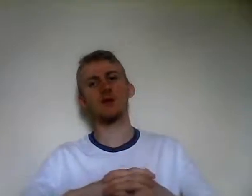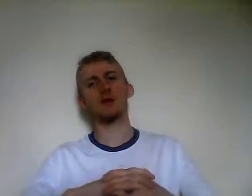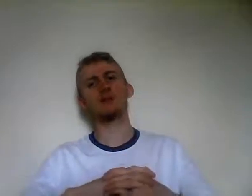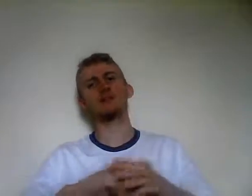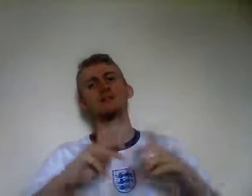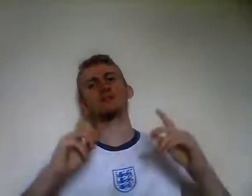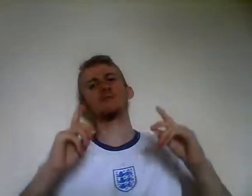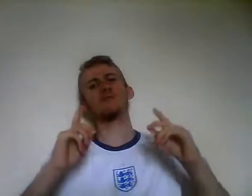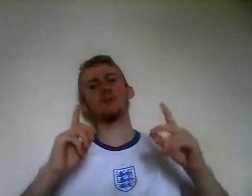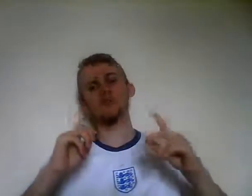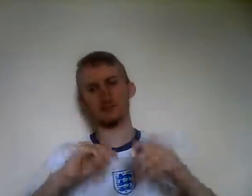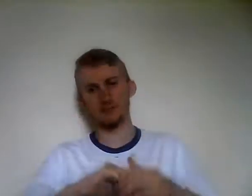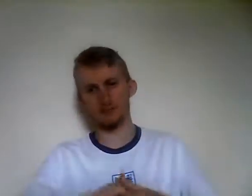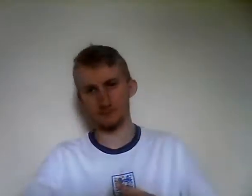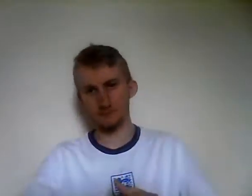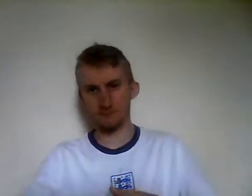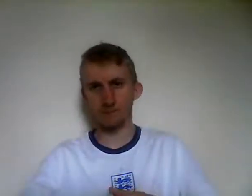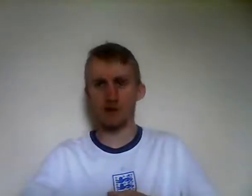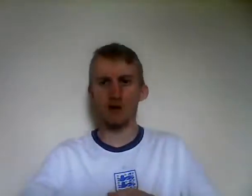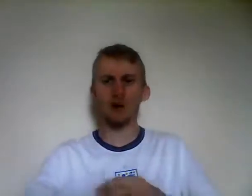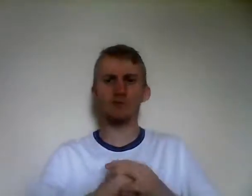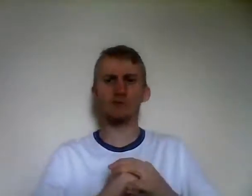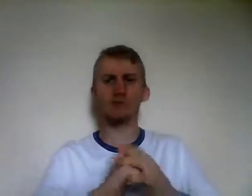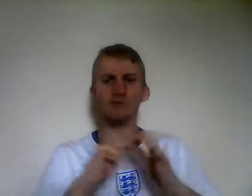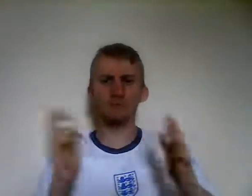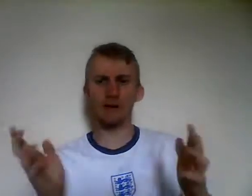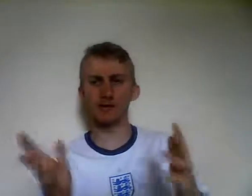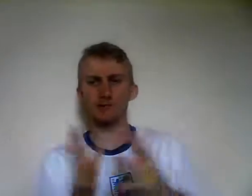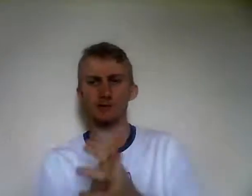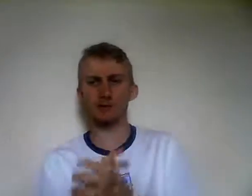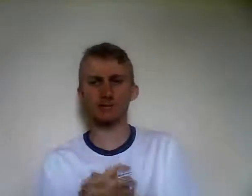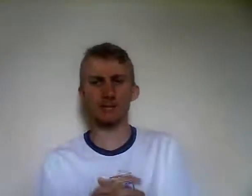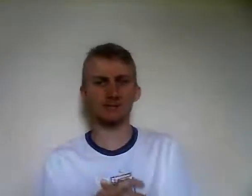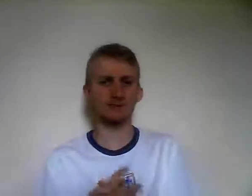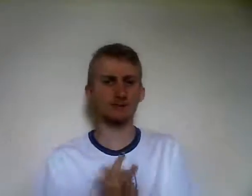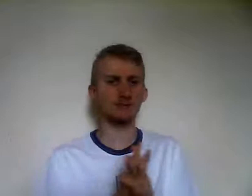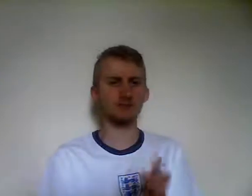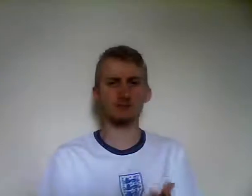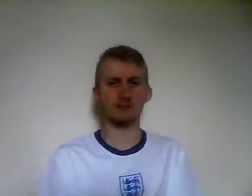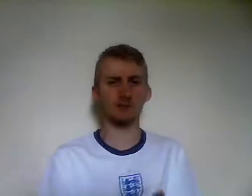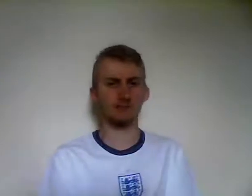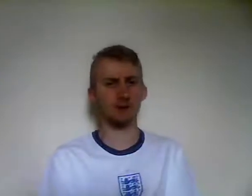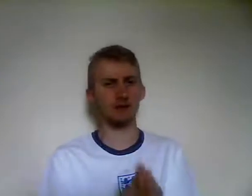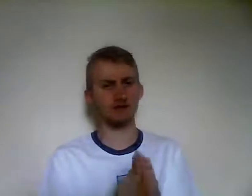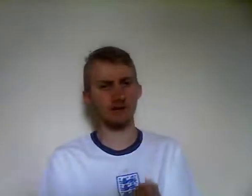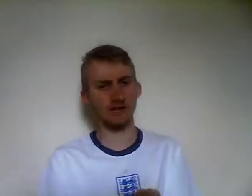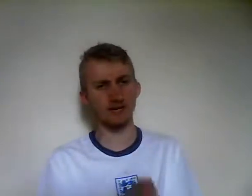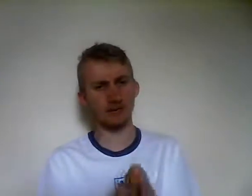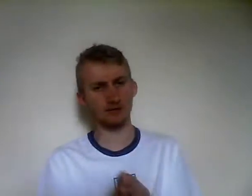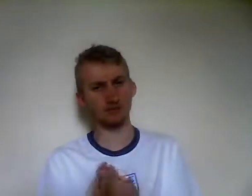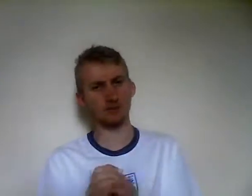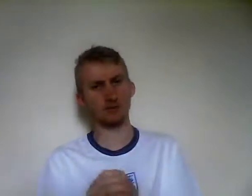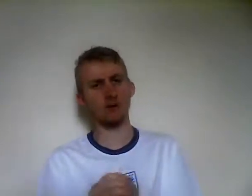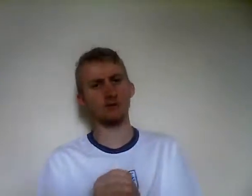at least for another season. On the 4th of May, the club sacked assistant Matt Gray and head coach